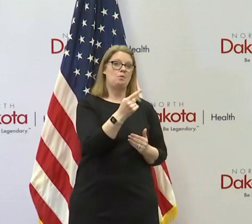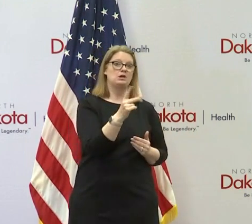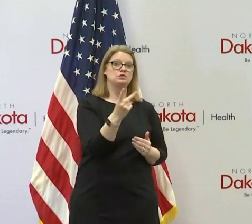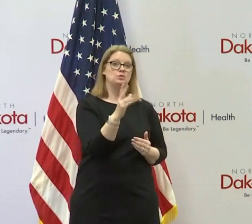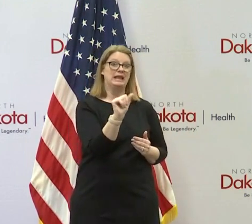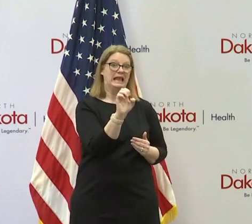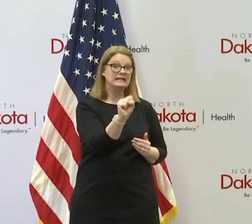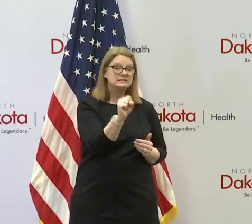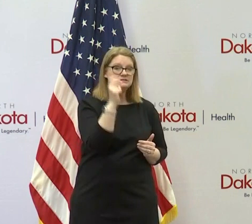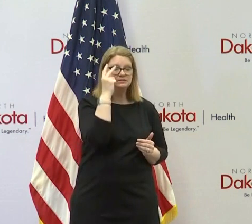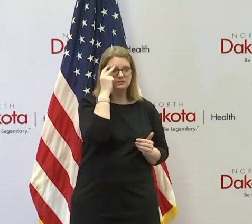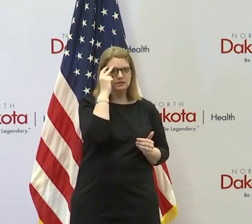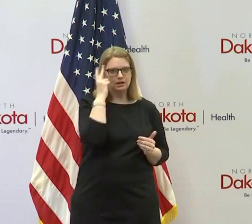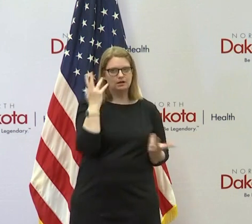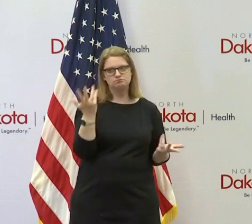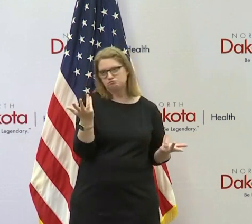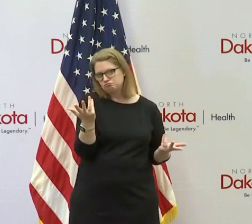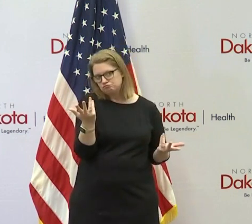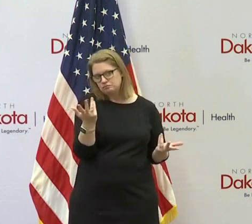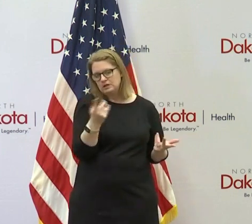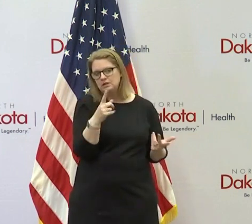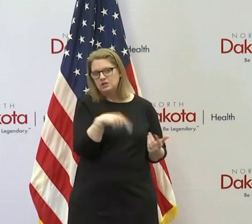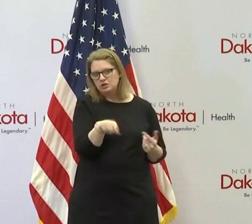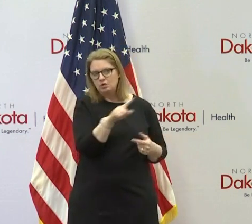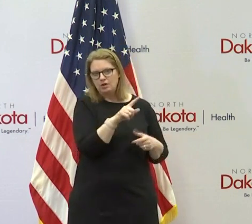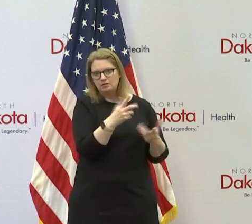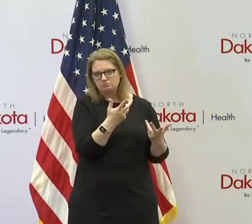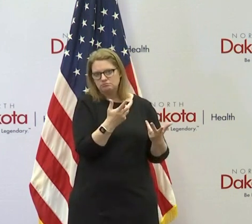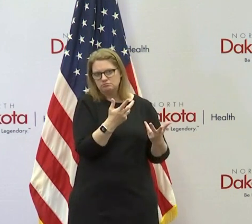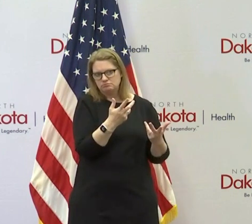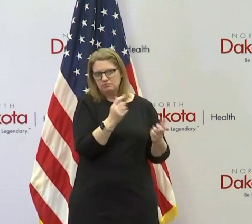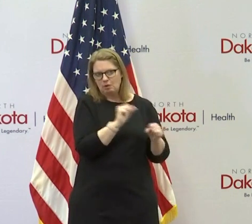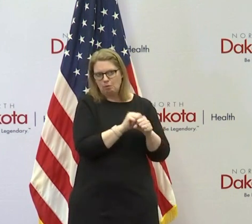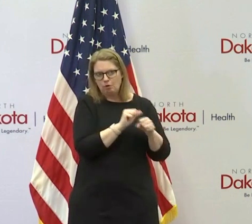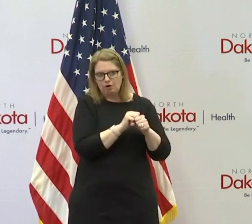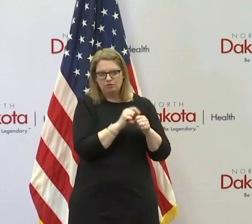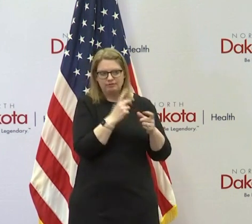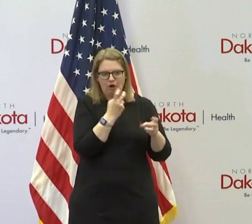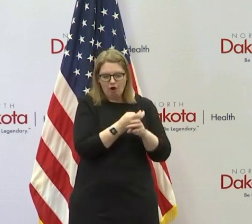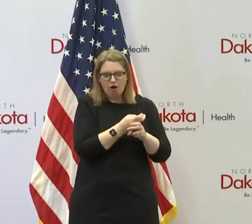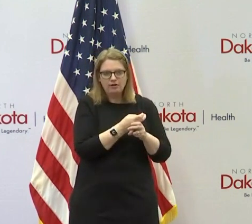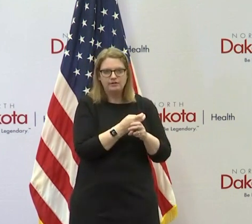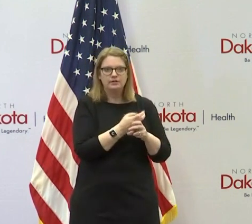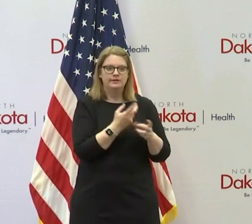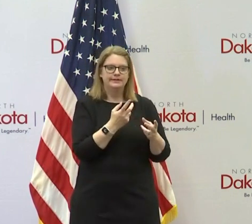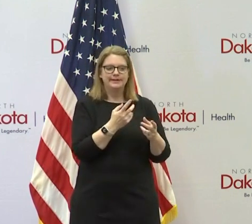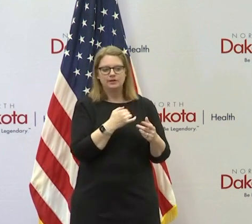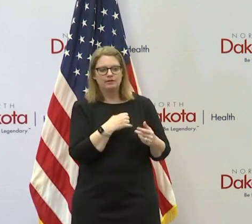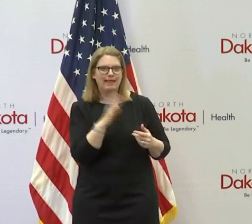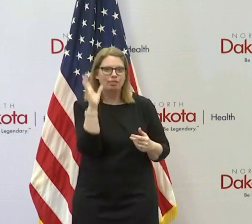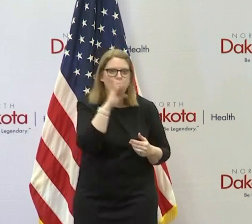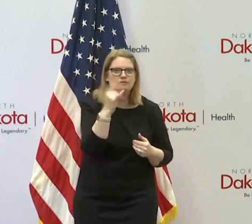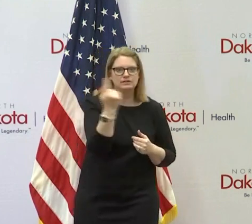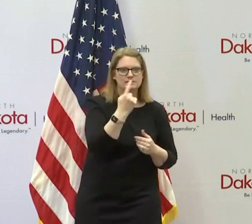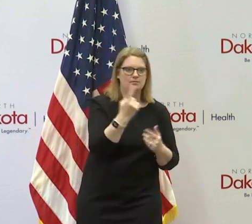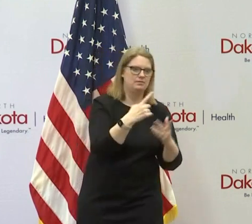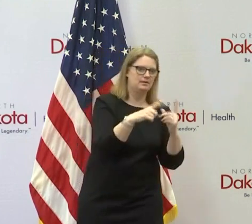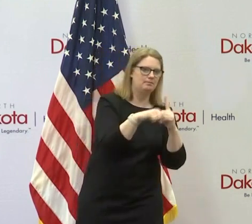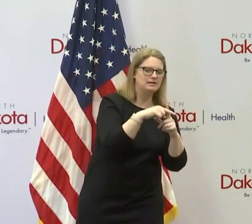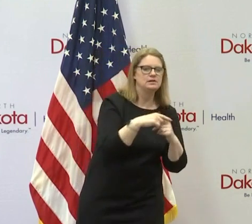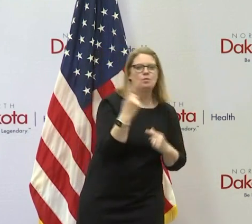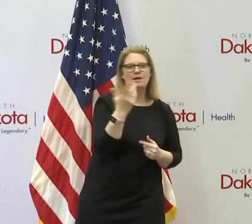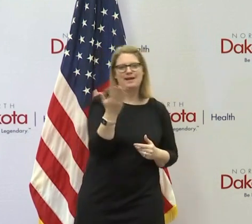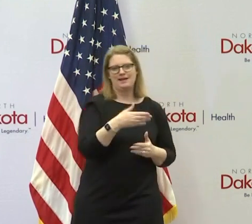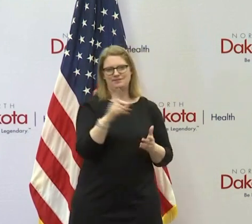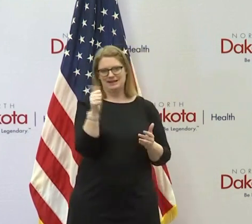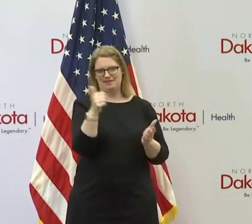cases, you could work hard to try to run into somebody who is positive and statistically not. I mean, if it's 1 out of